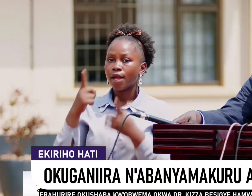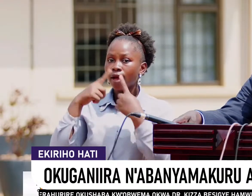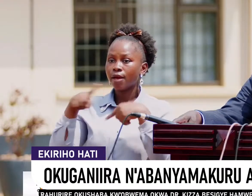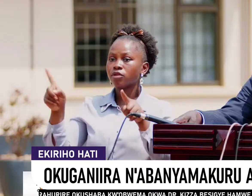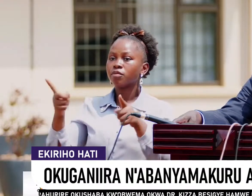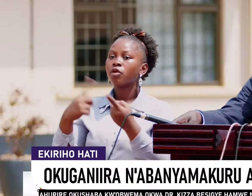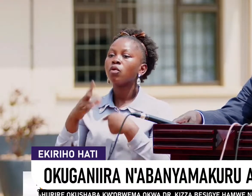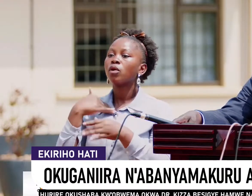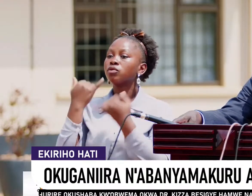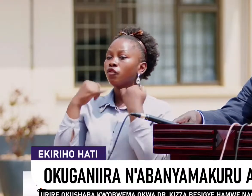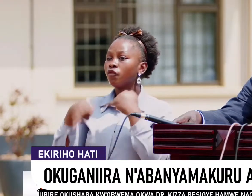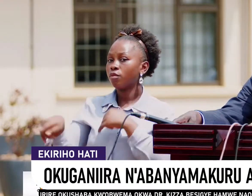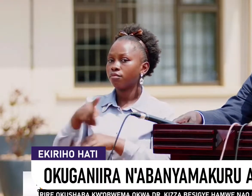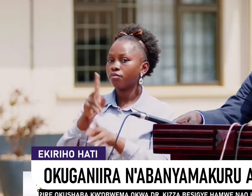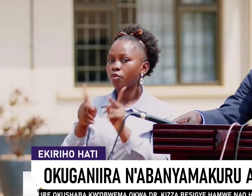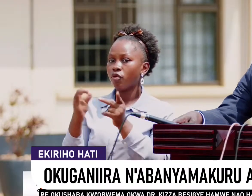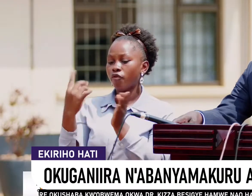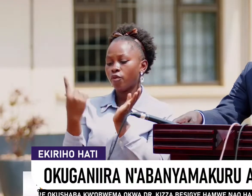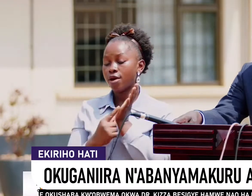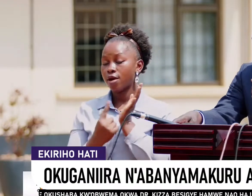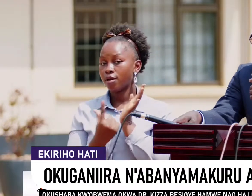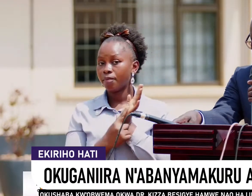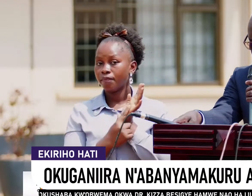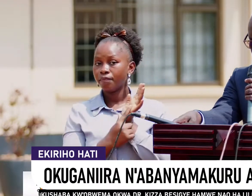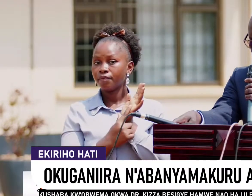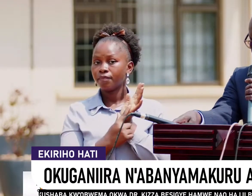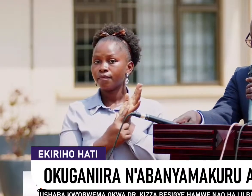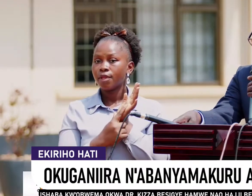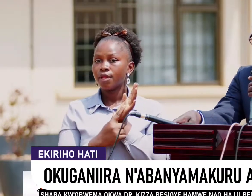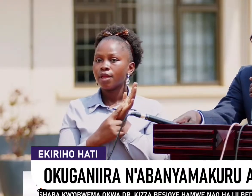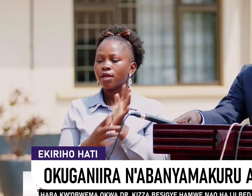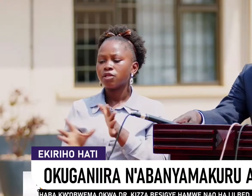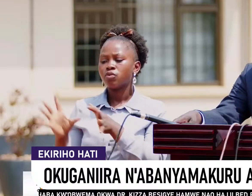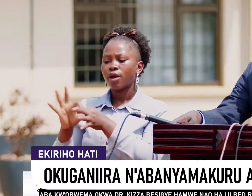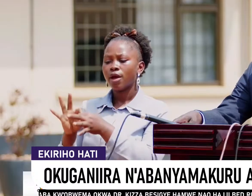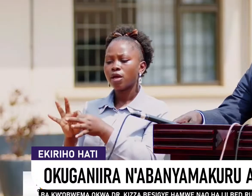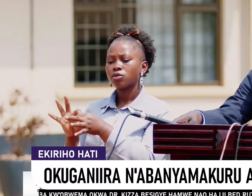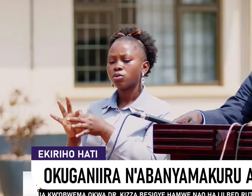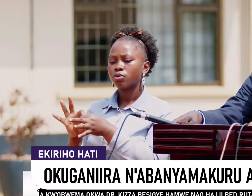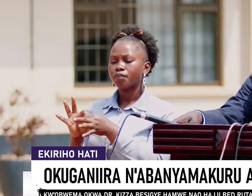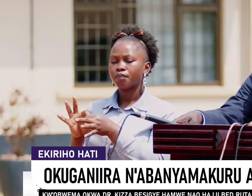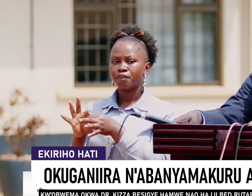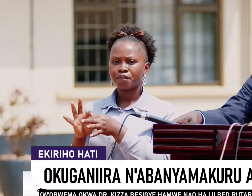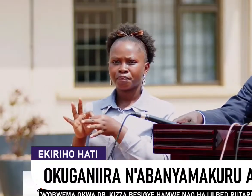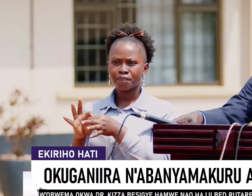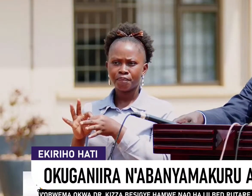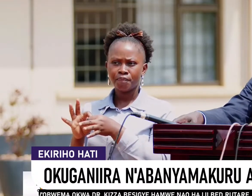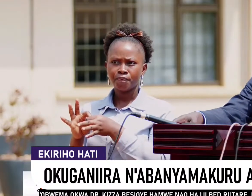announcement we want to inform the people of Uganda is with regard to the